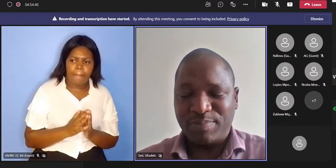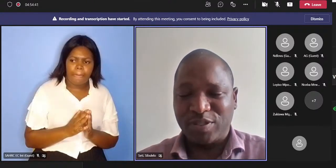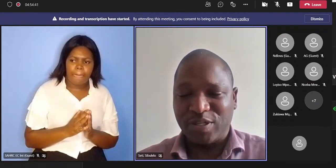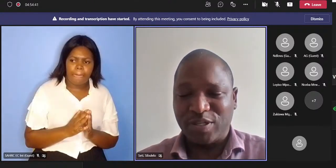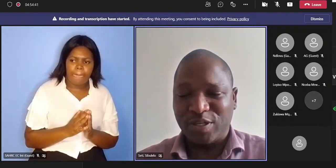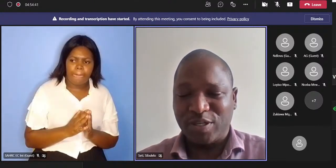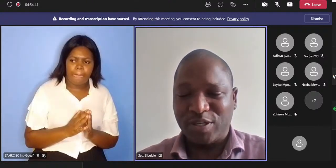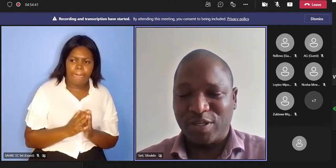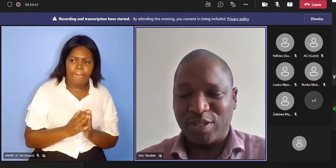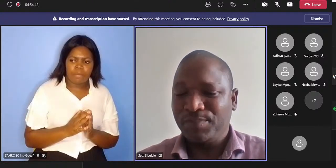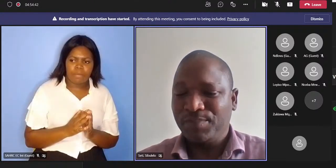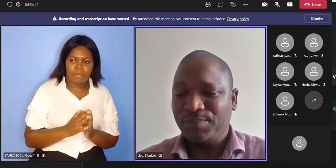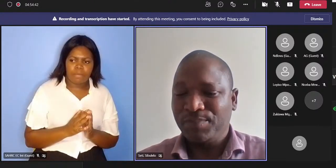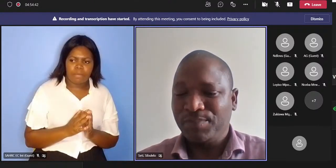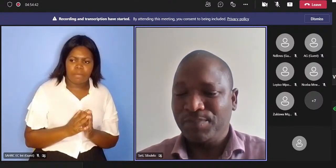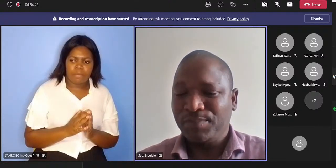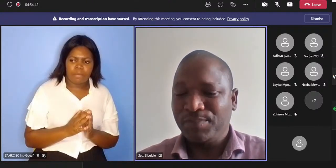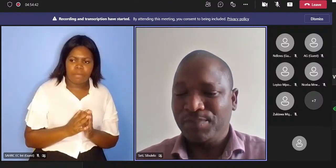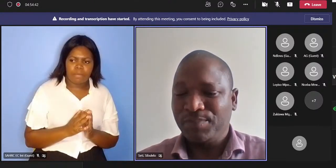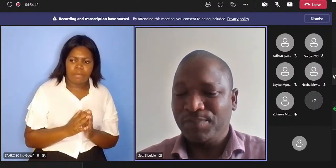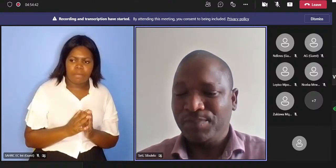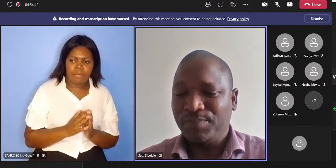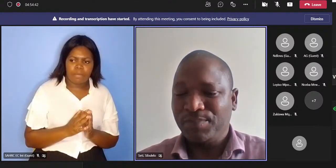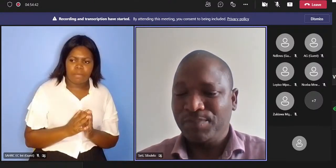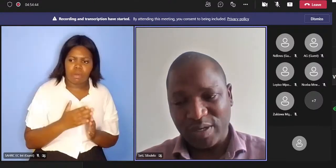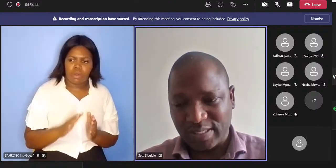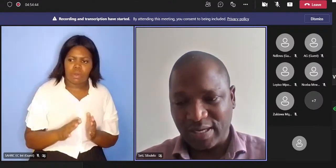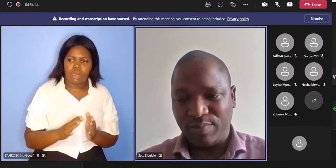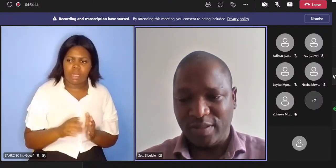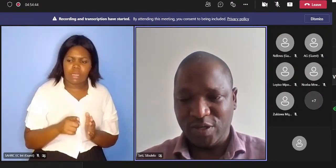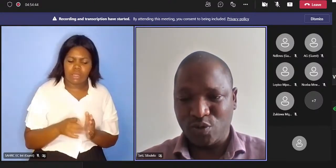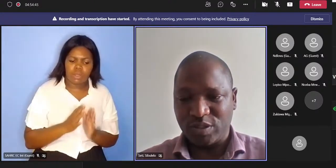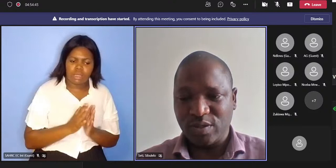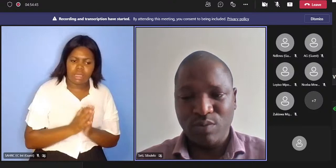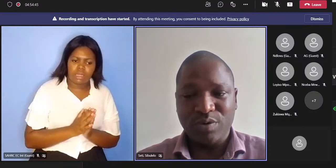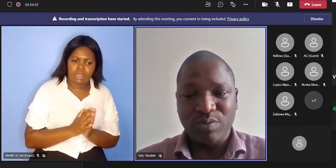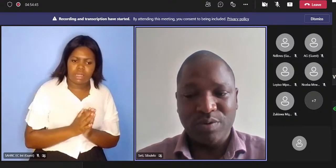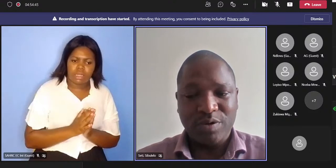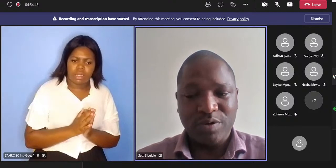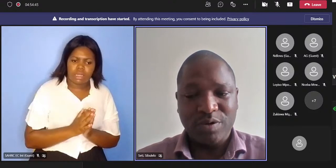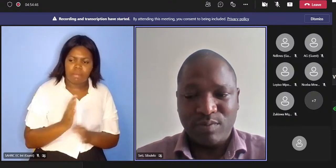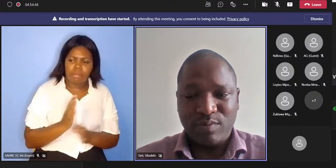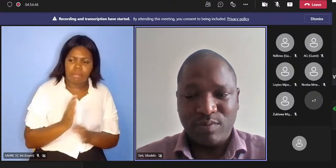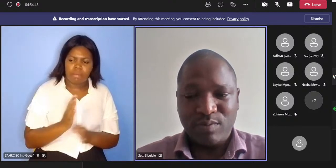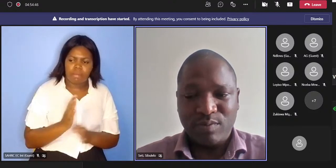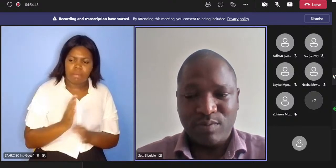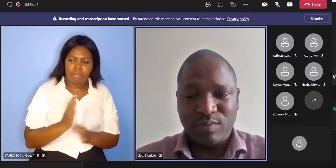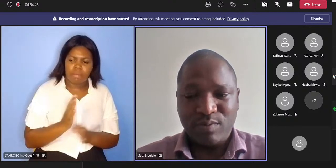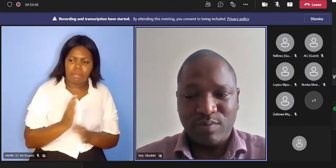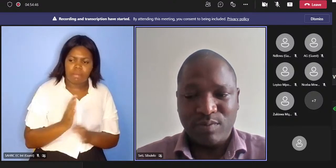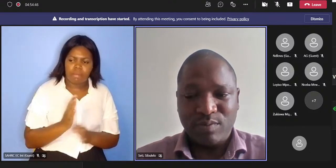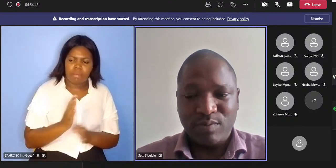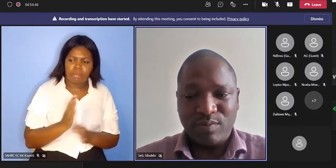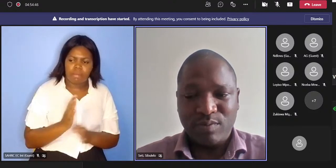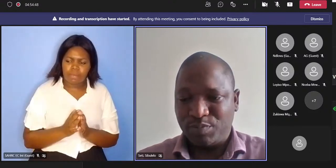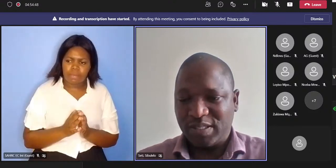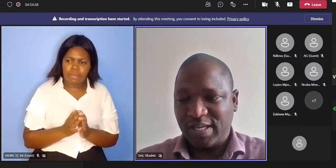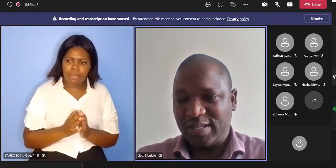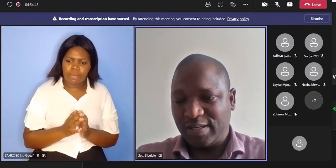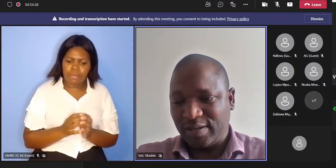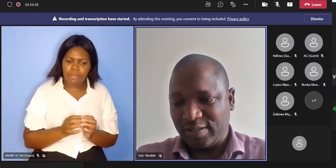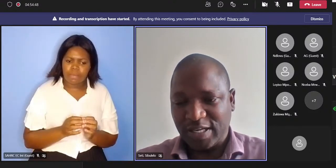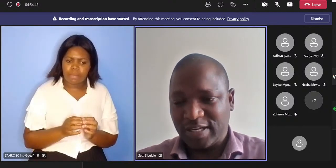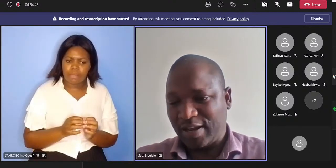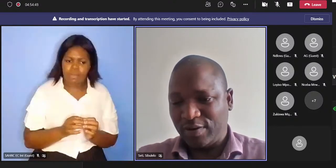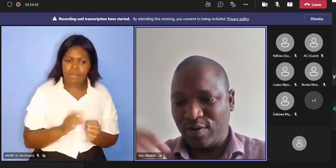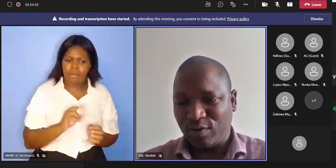Those who established the schools are Christian. In terms of how we deal with issues would be different. Some of them would be